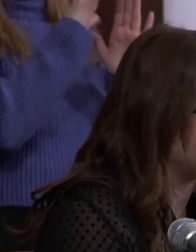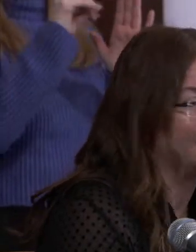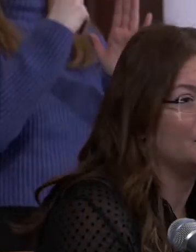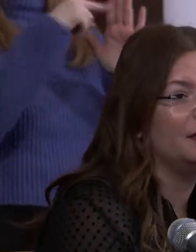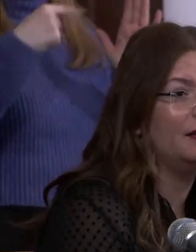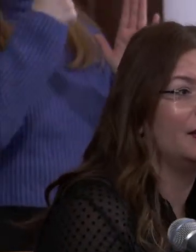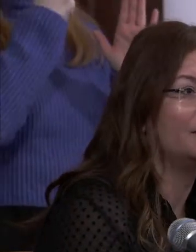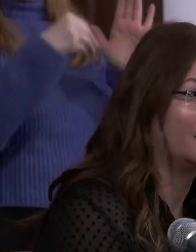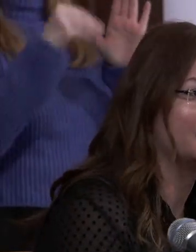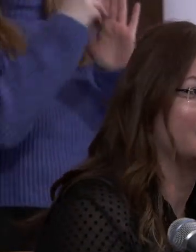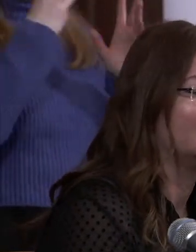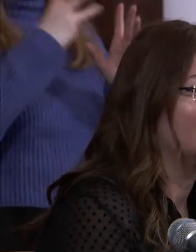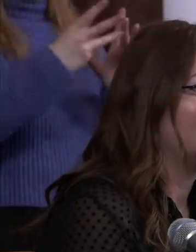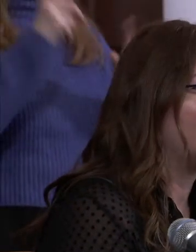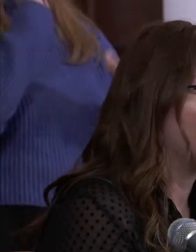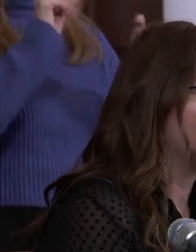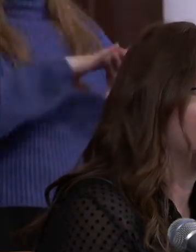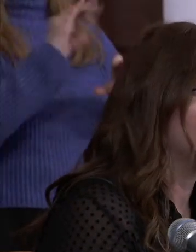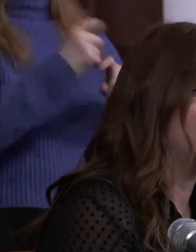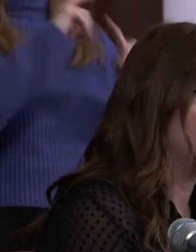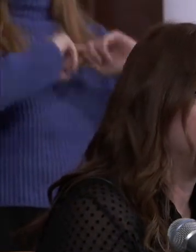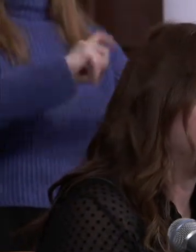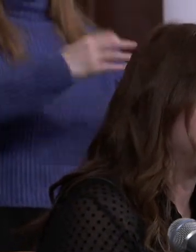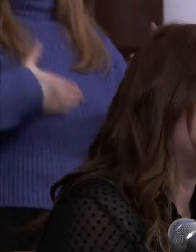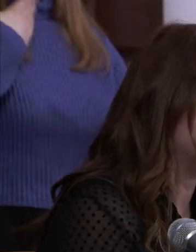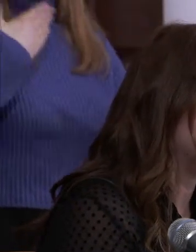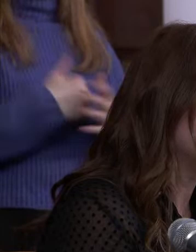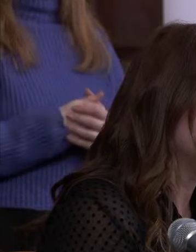put sustainable living first. And